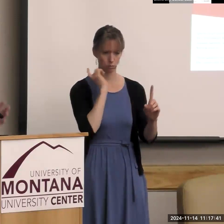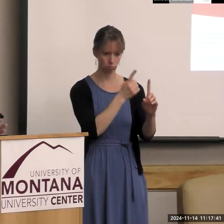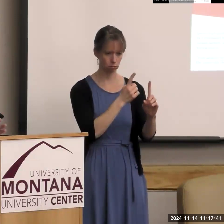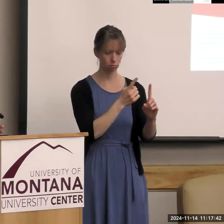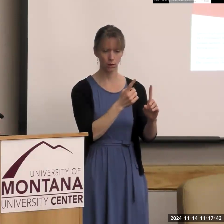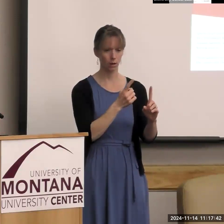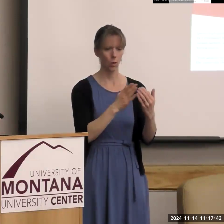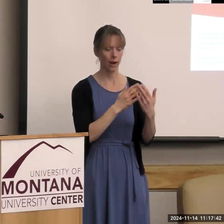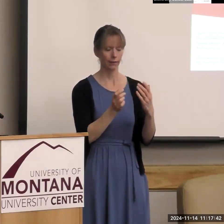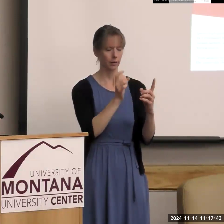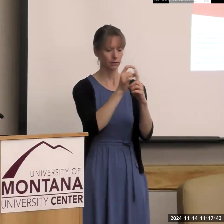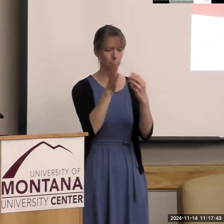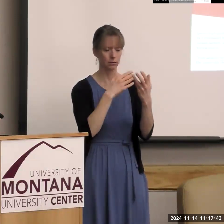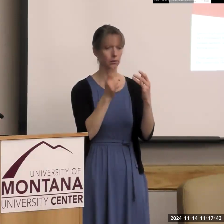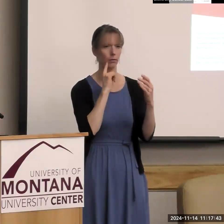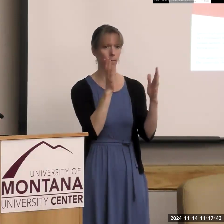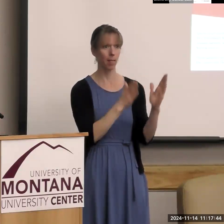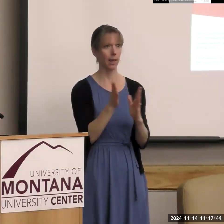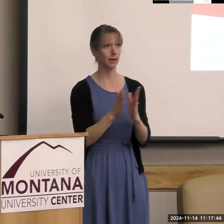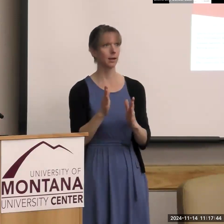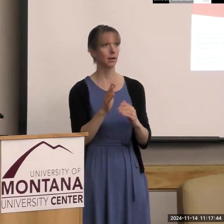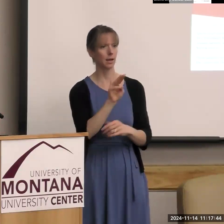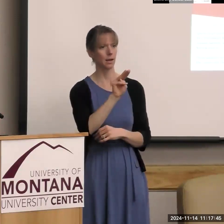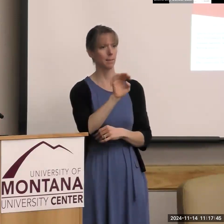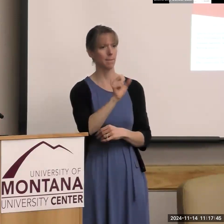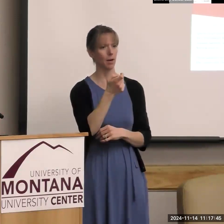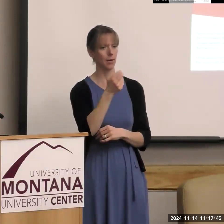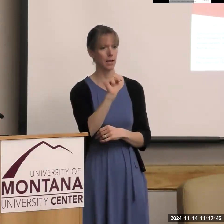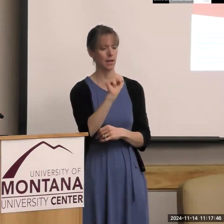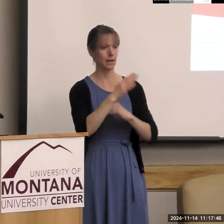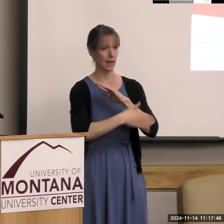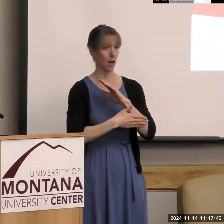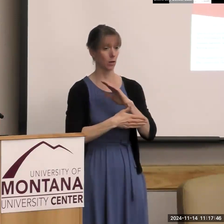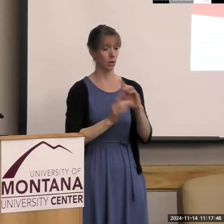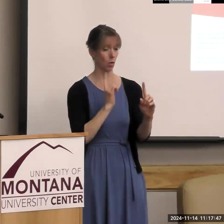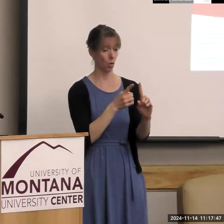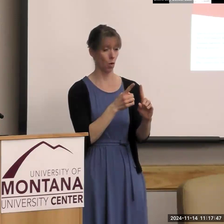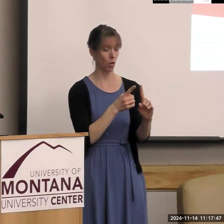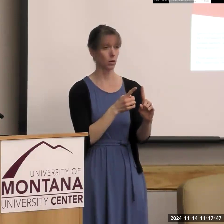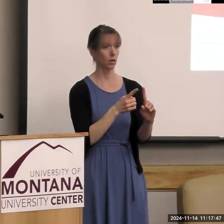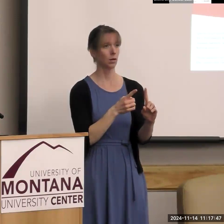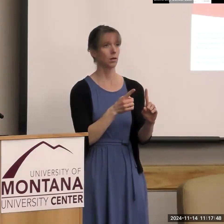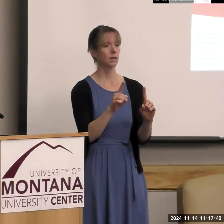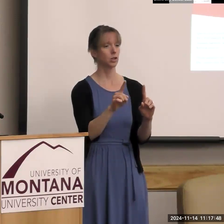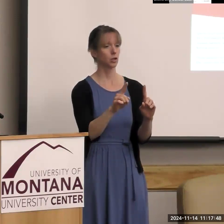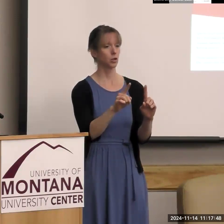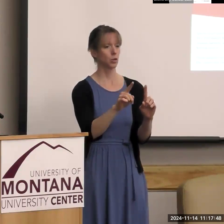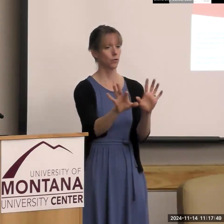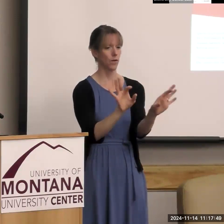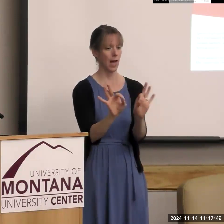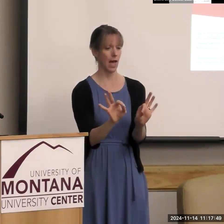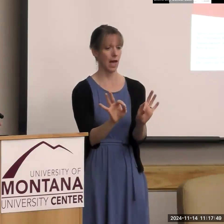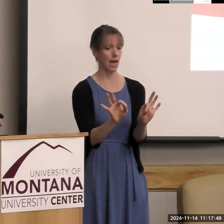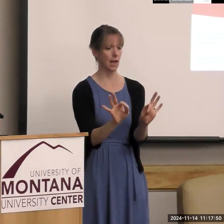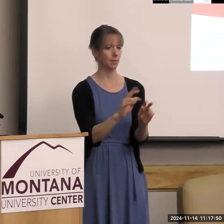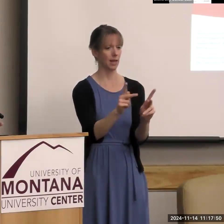that nomenclature in planning in Marion County was actually to identify sources of information. I mean, that